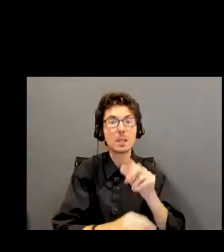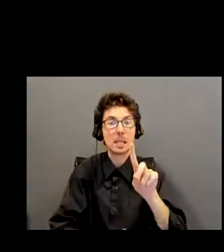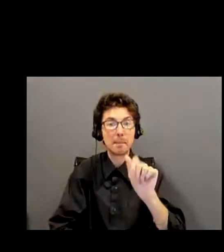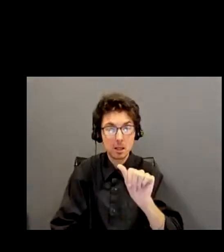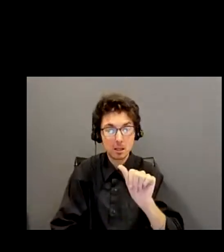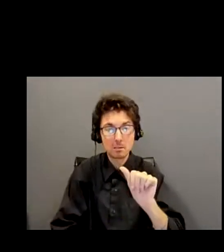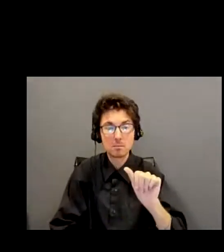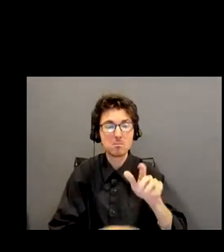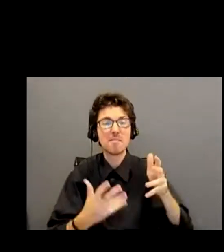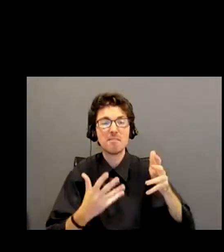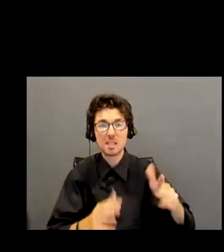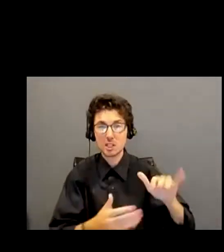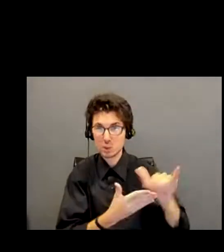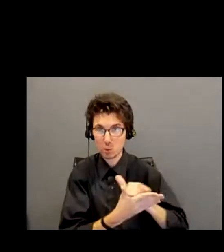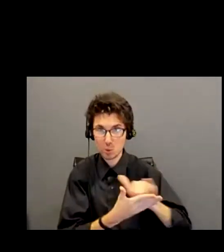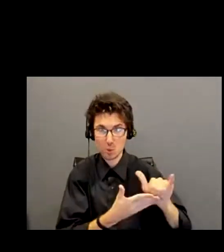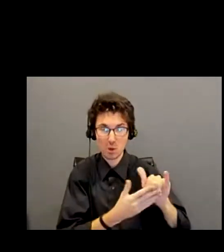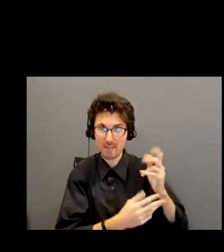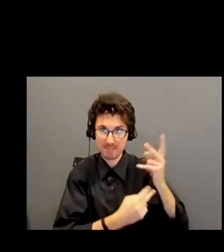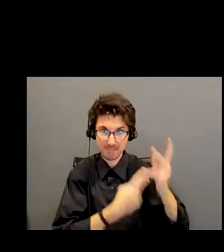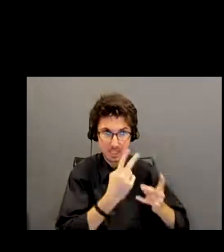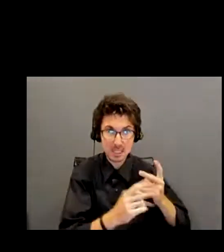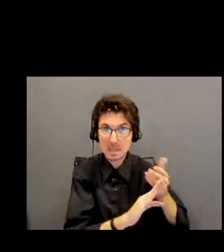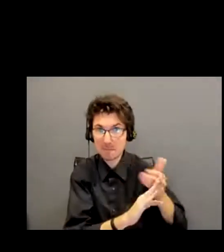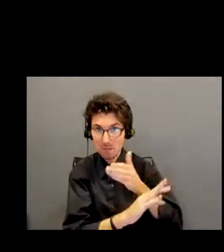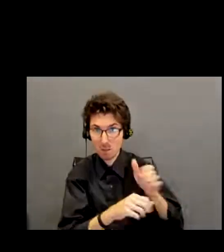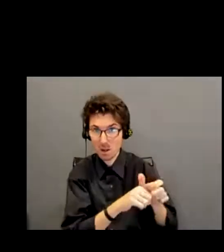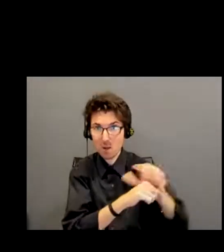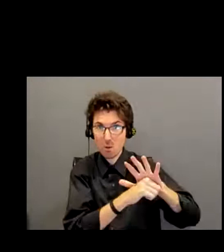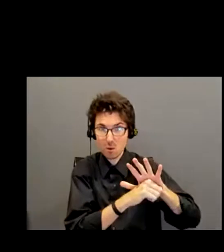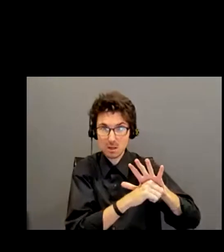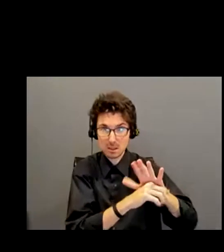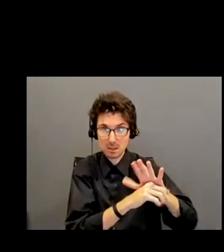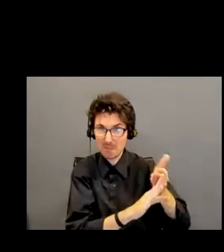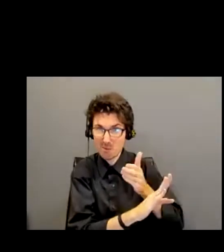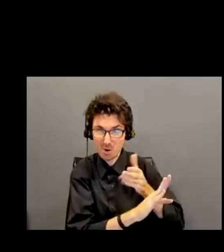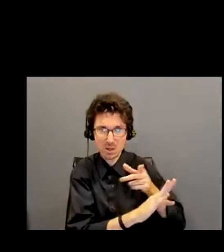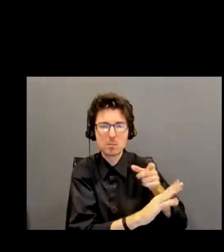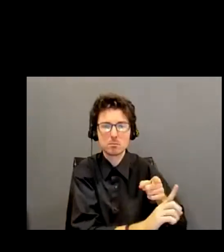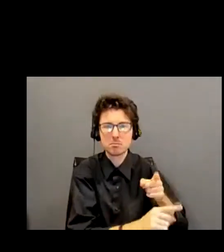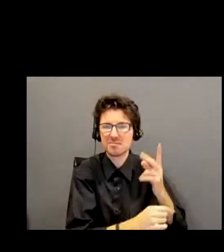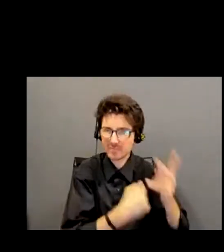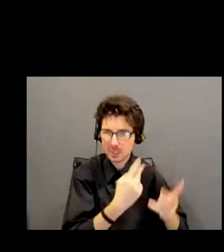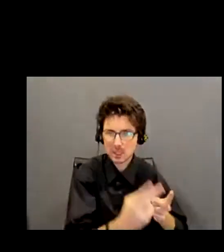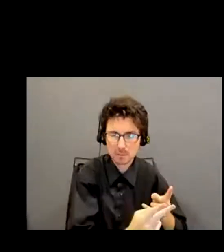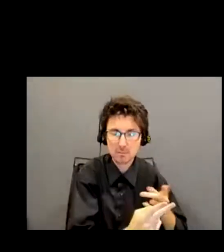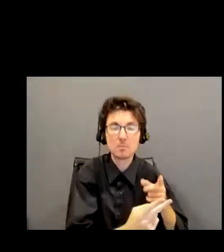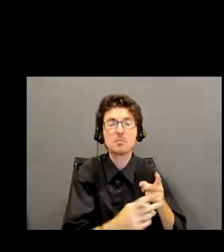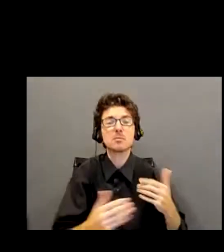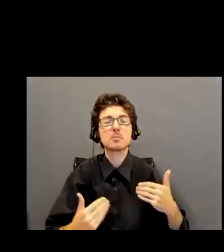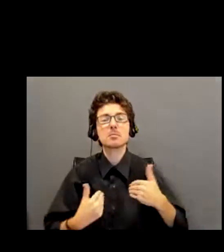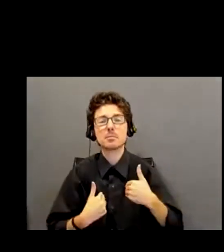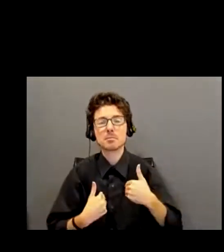New York before the pandemic, and where we started with our bilateral meetings,